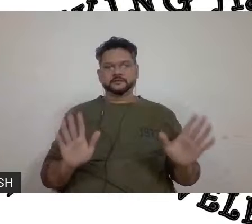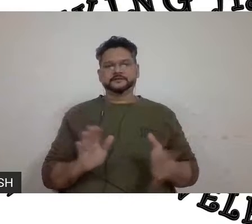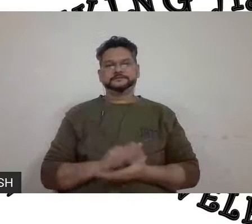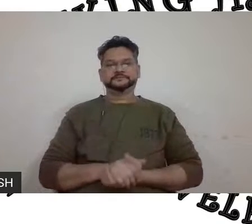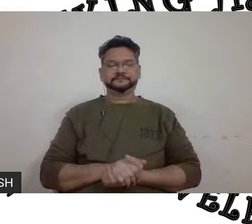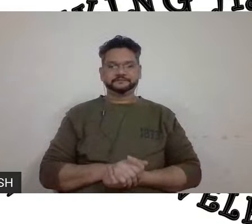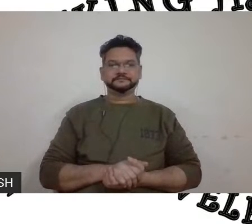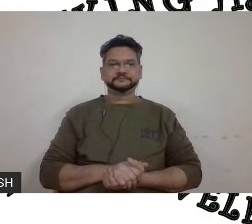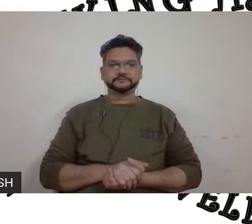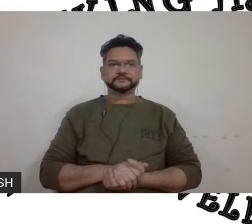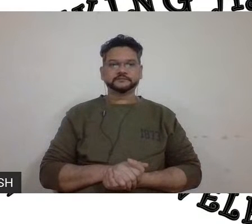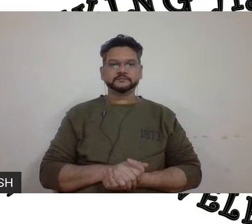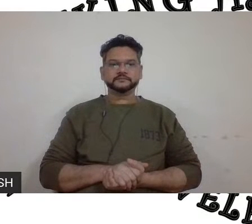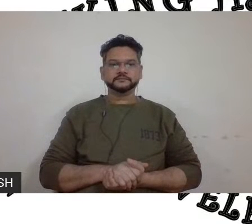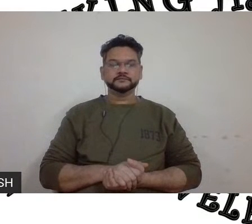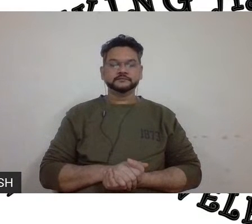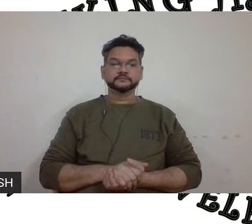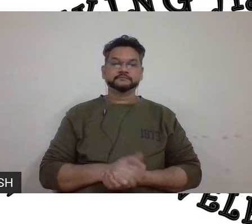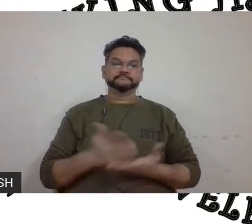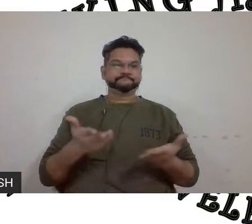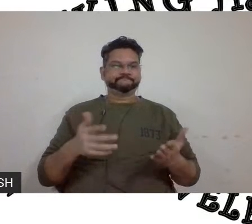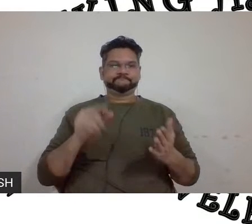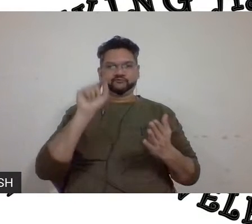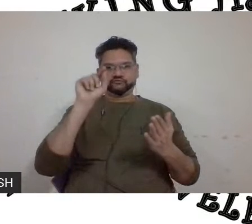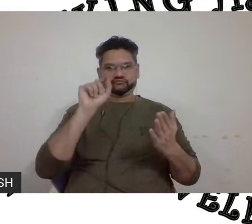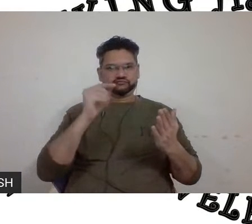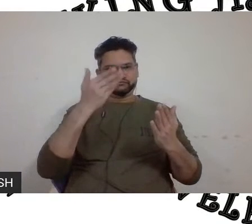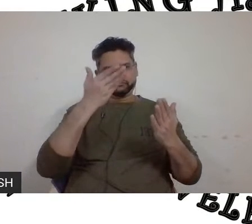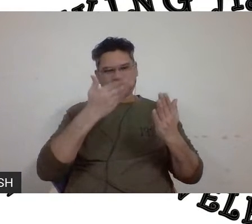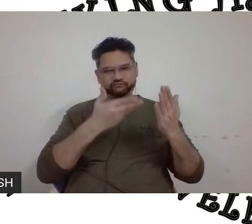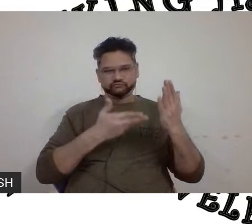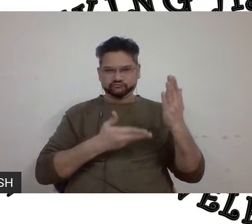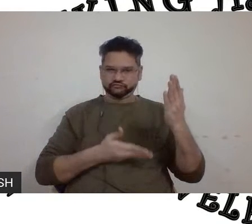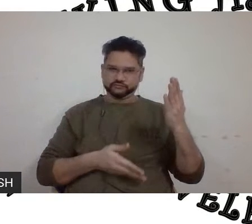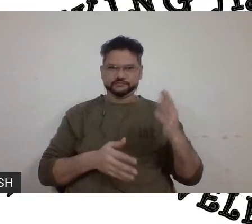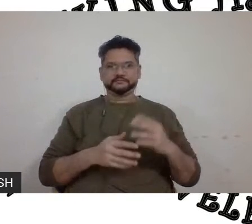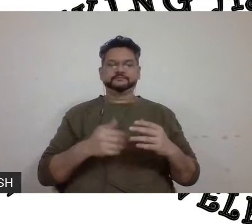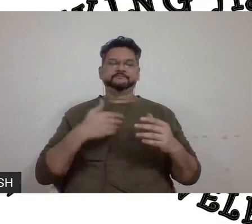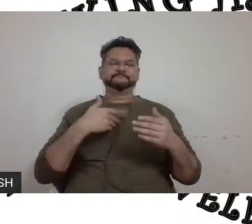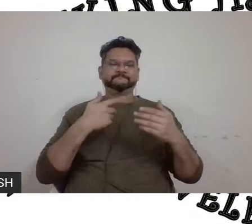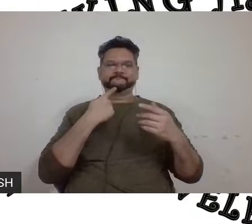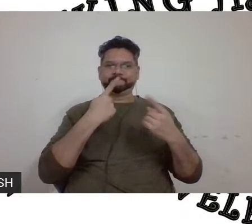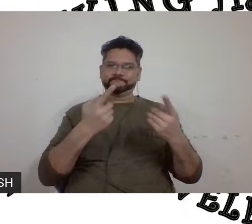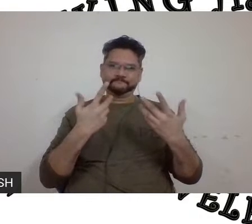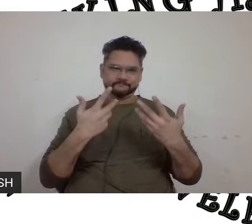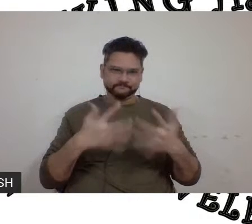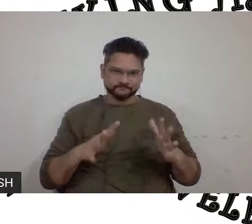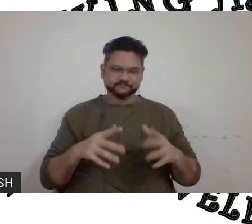So after having these things, I want to conclude my